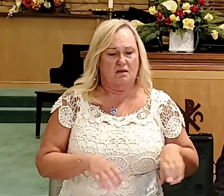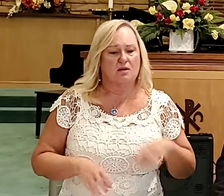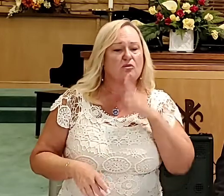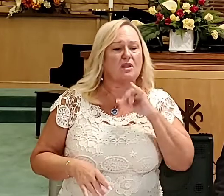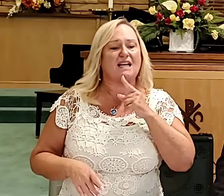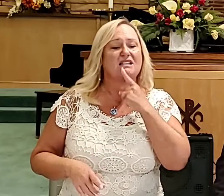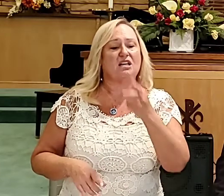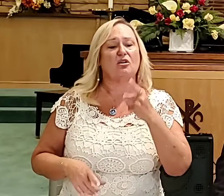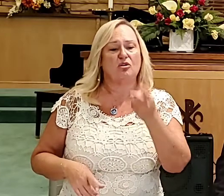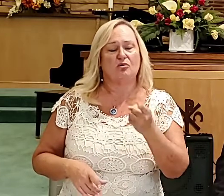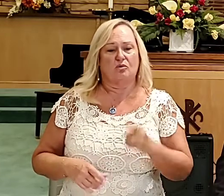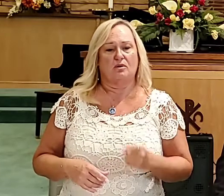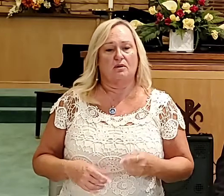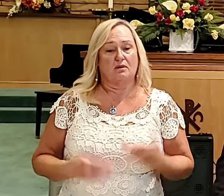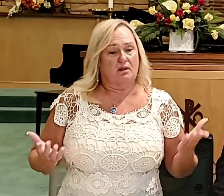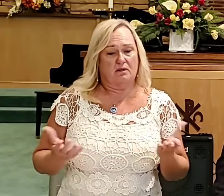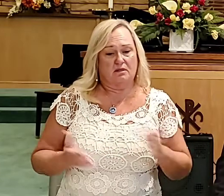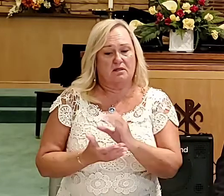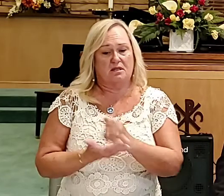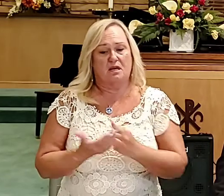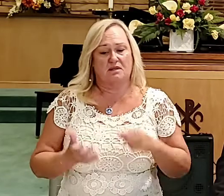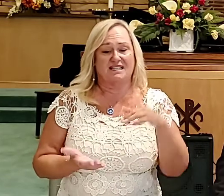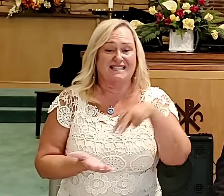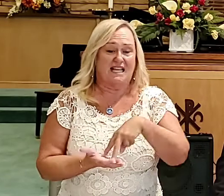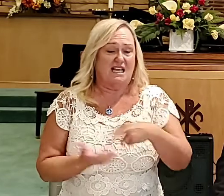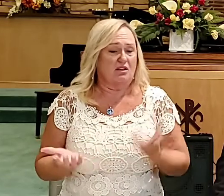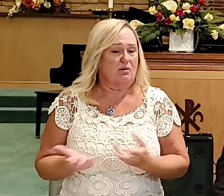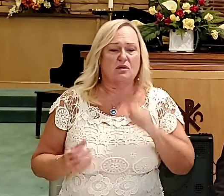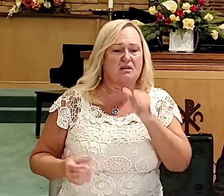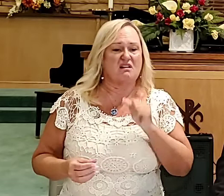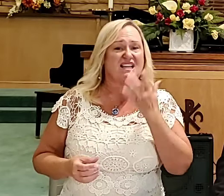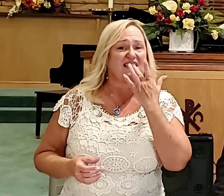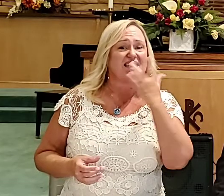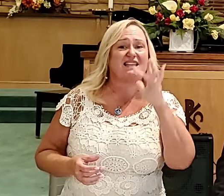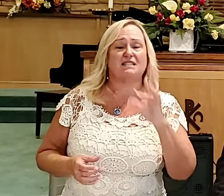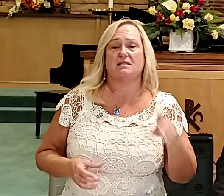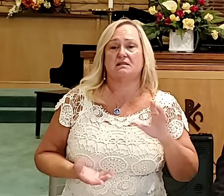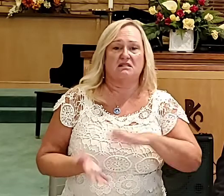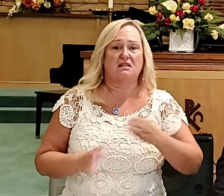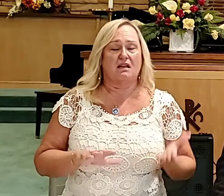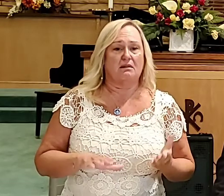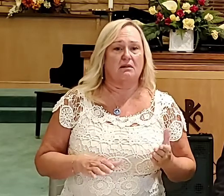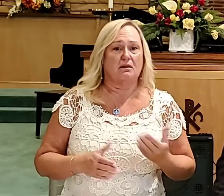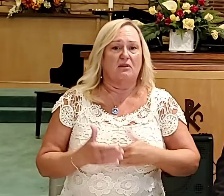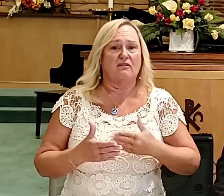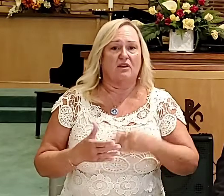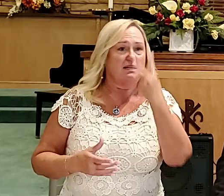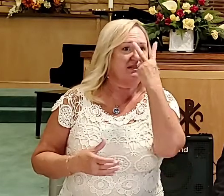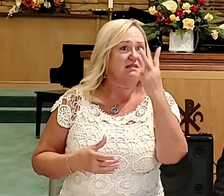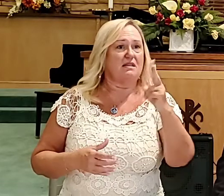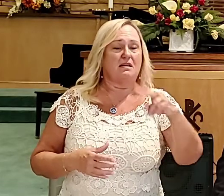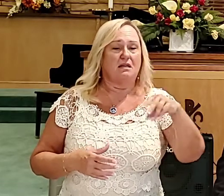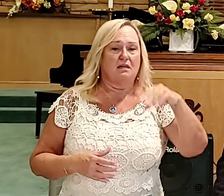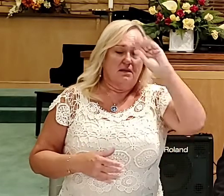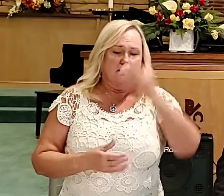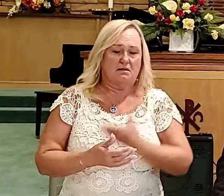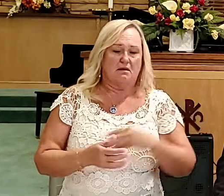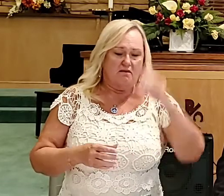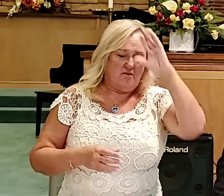Truly I tell you, there are some standing here who will not taste death before they see the Son of Man